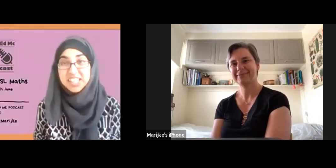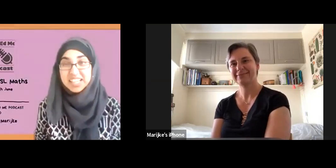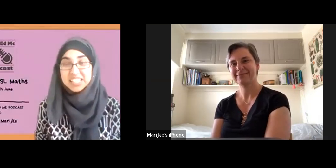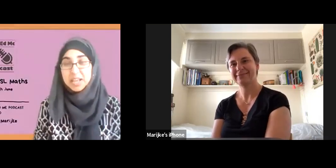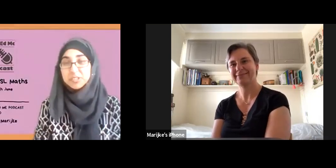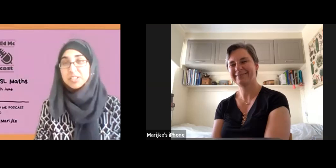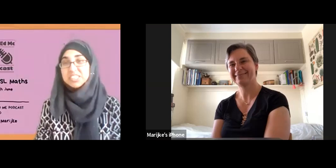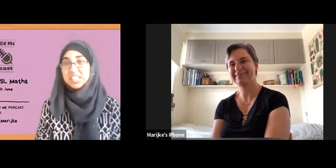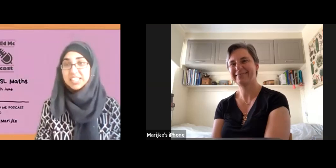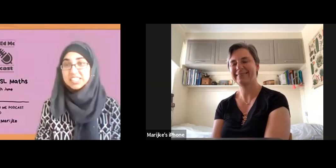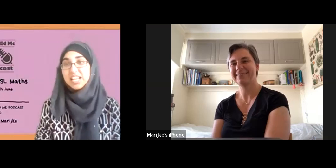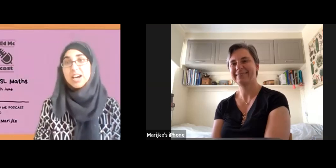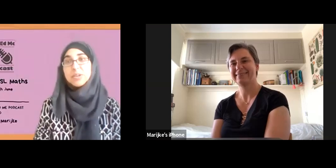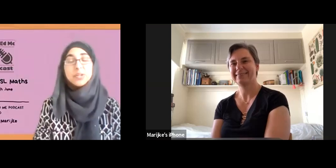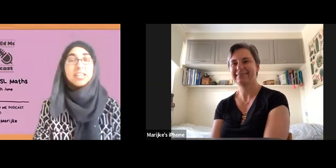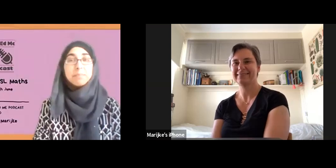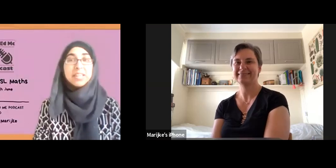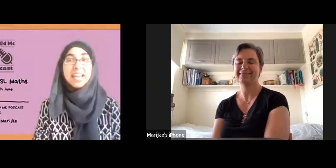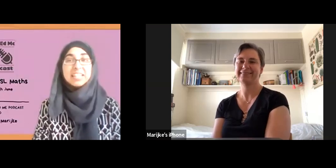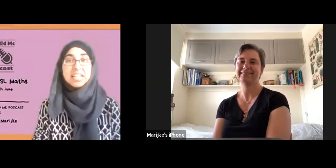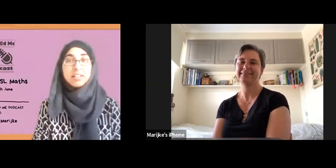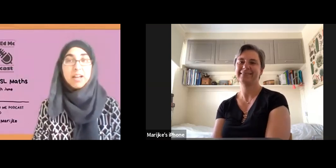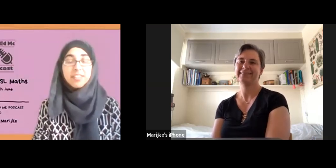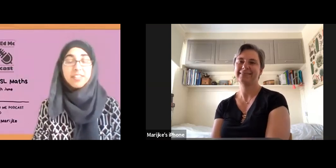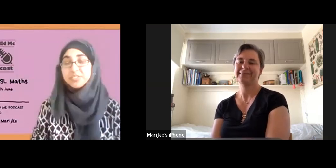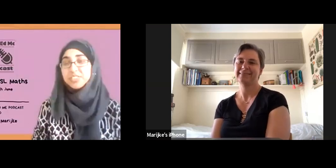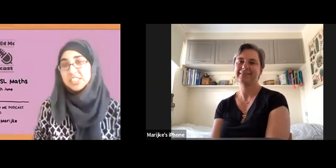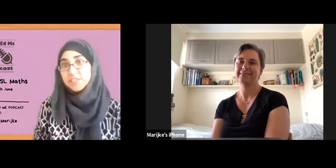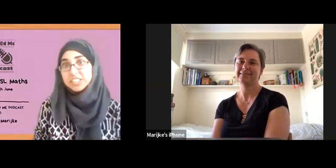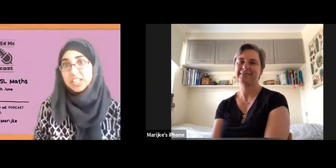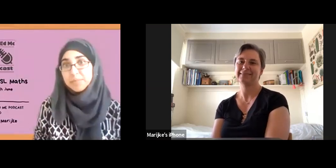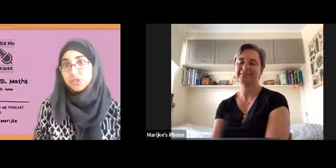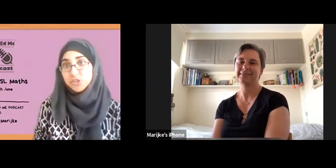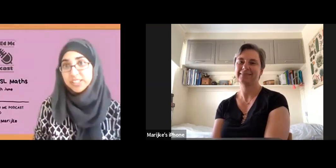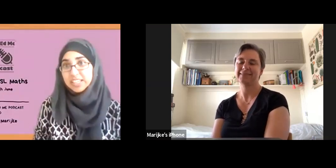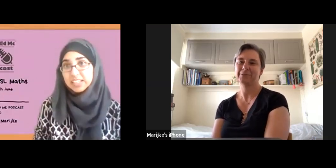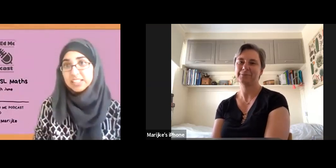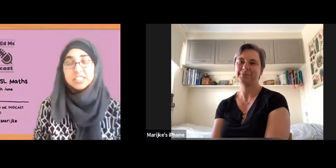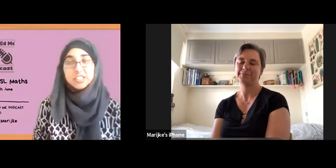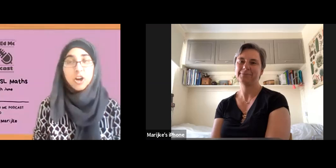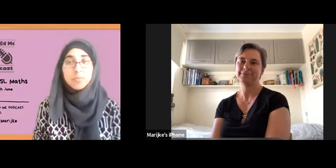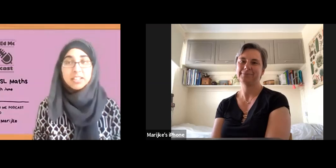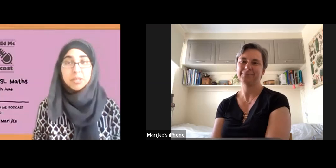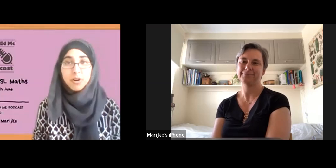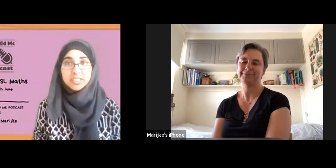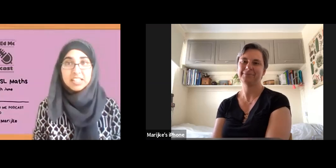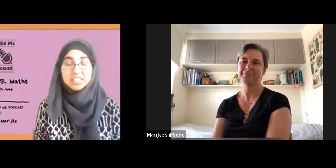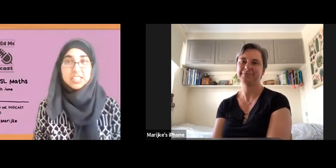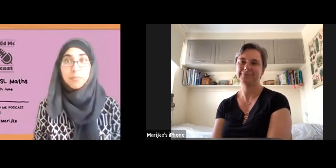6, episode number 6, and we're looking at Bsl Maths. So if this is the first time that you're joining in, so the Home Ed Me podcast is for